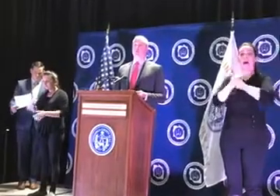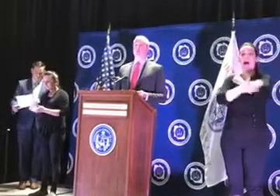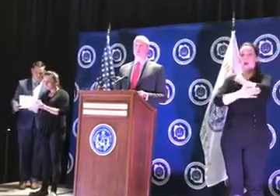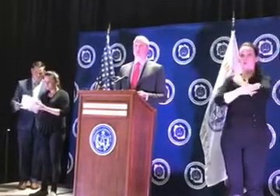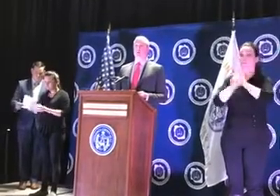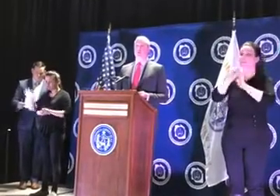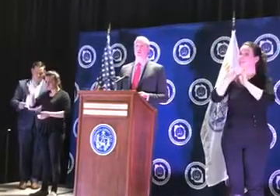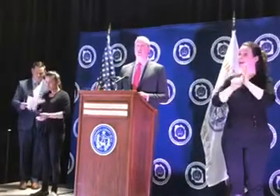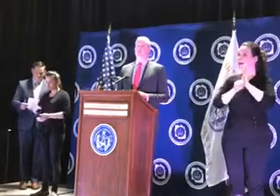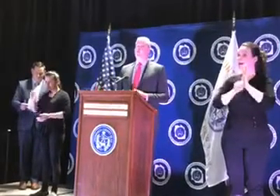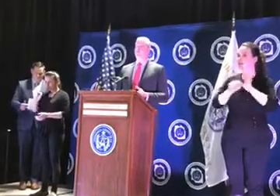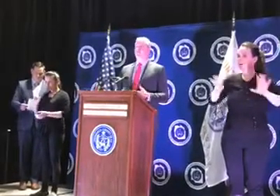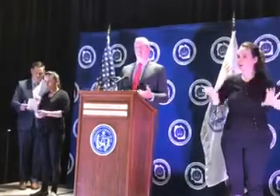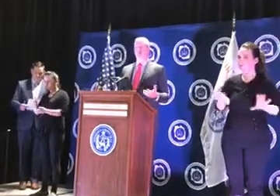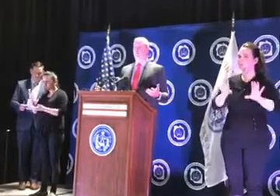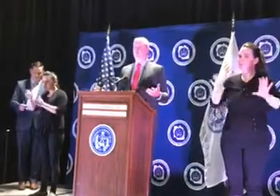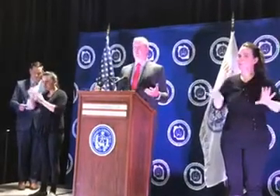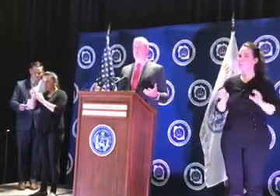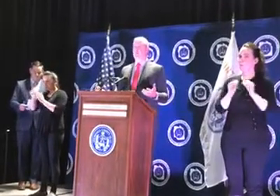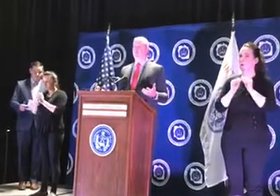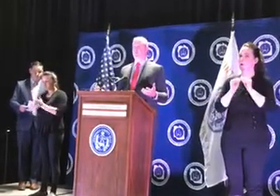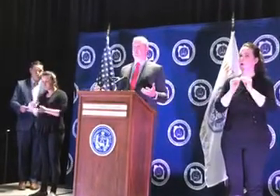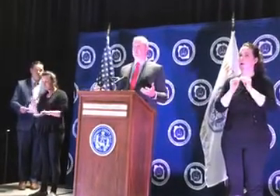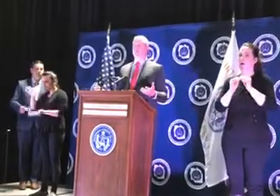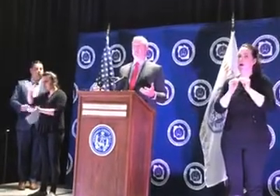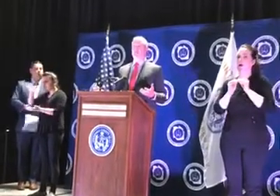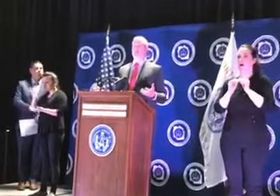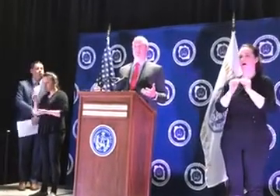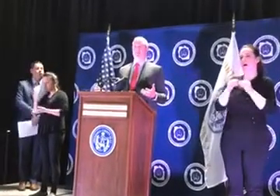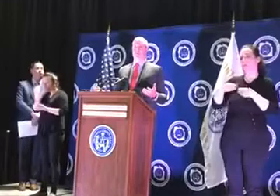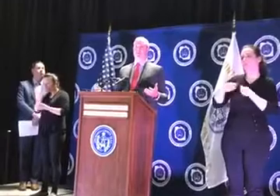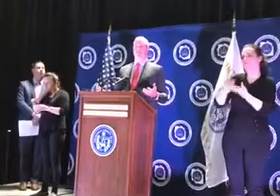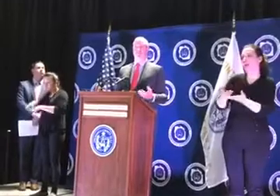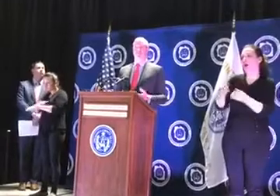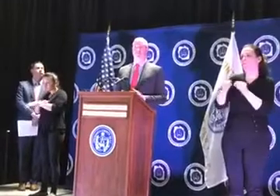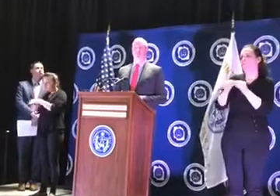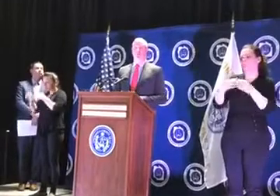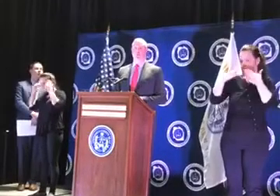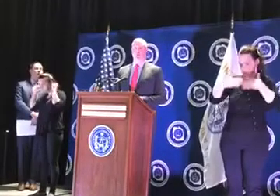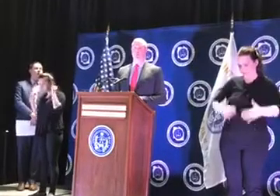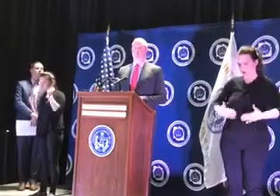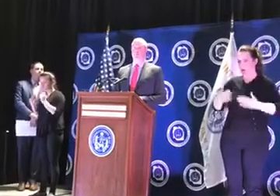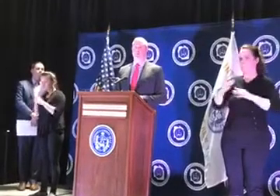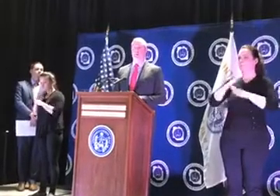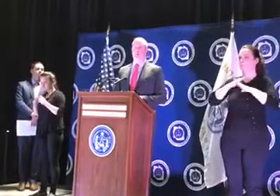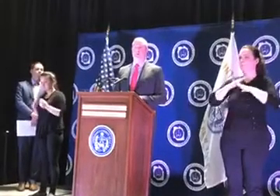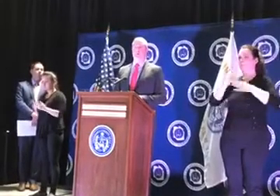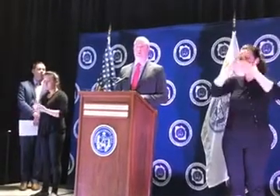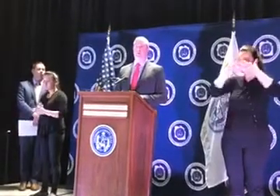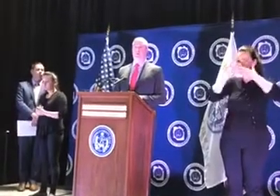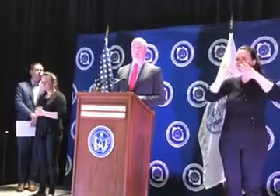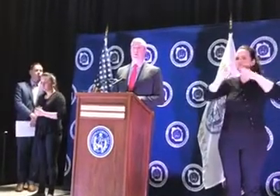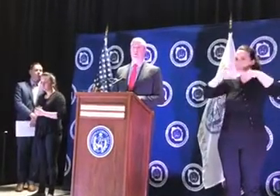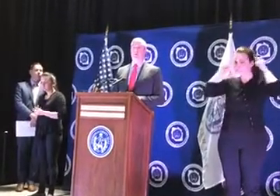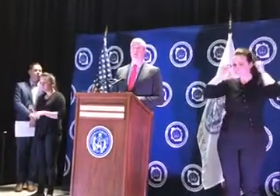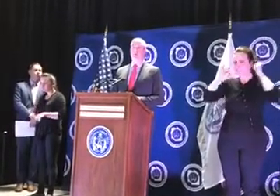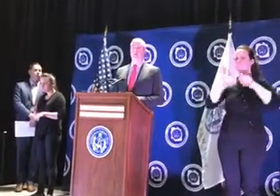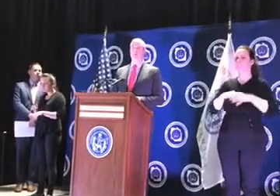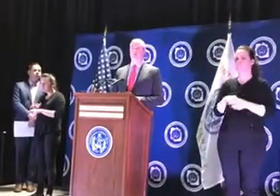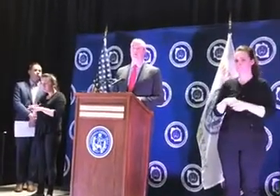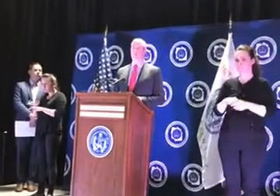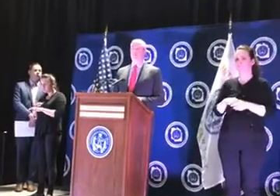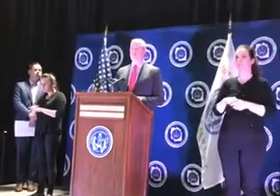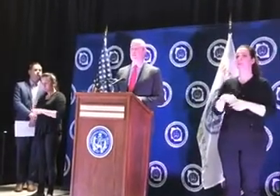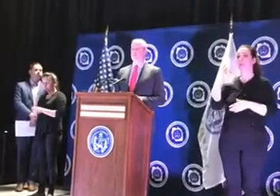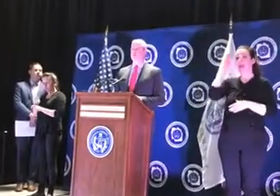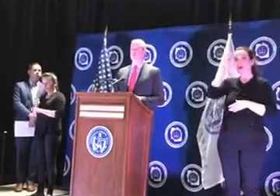our stores of PPE. But if you read the papers and watch the TV, you know that PPE is difficult to come by these days. So